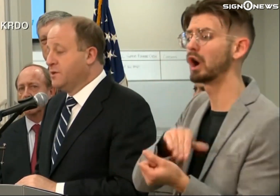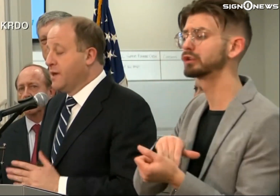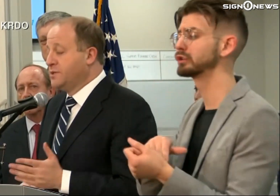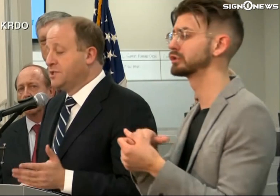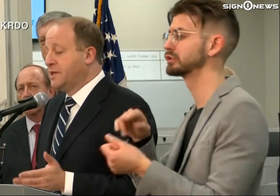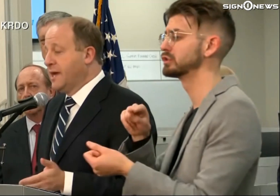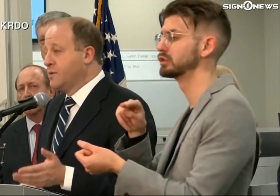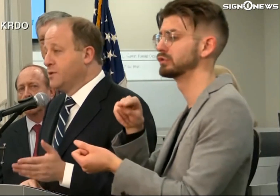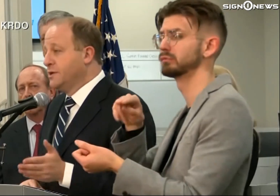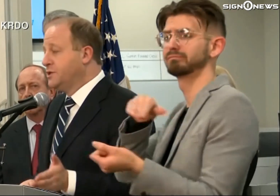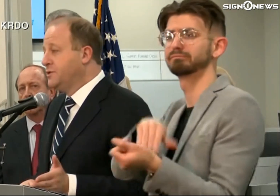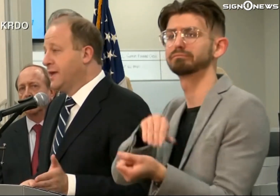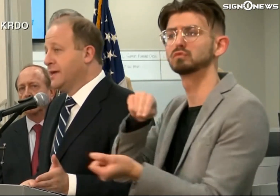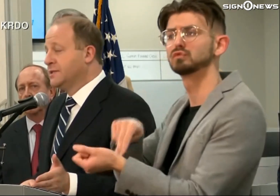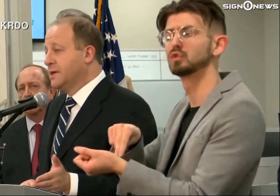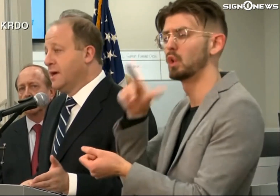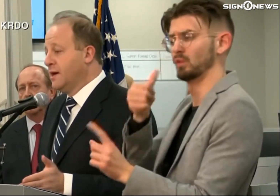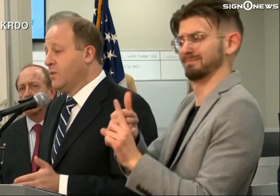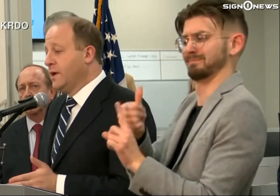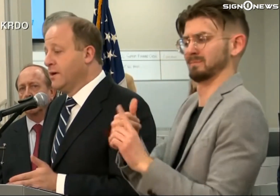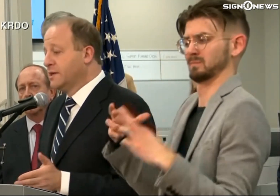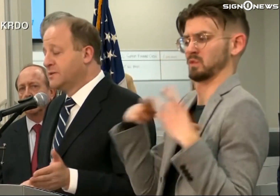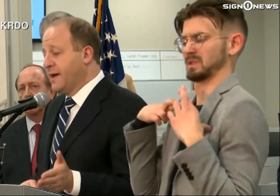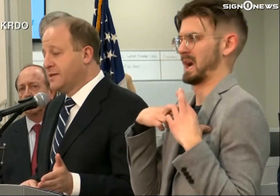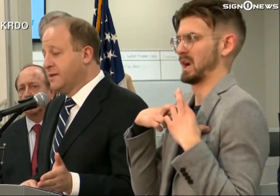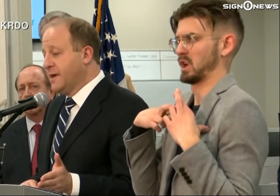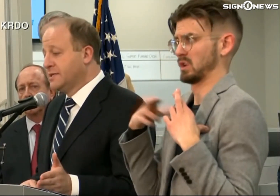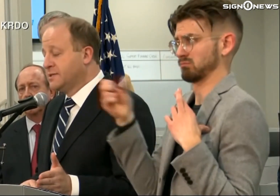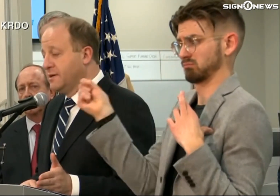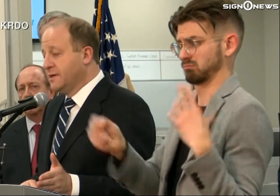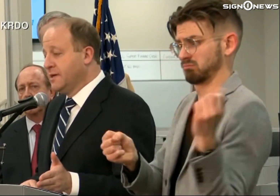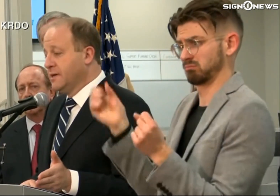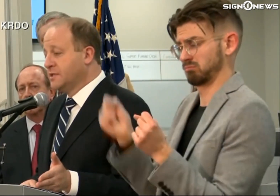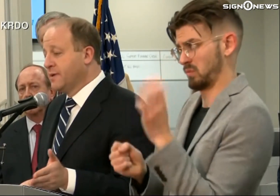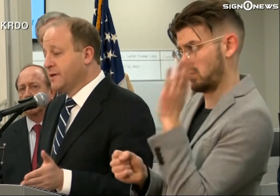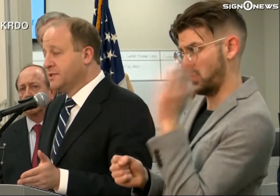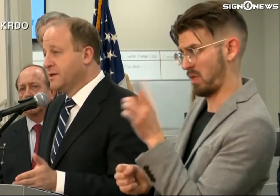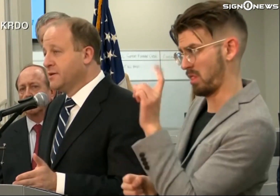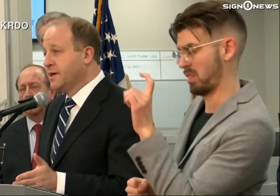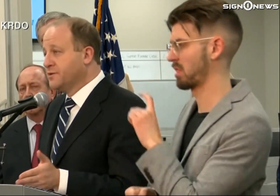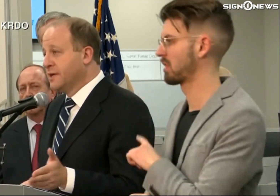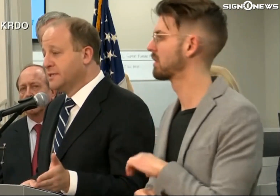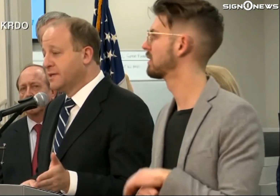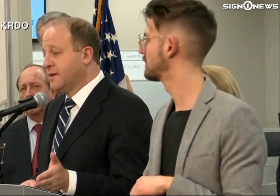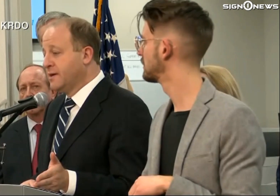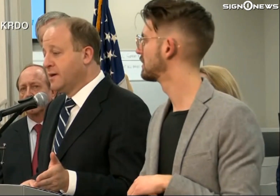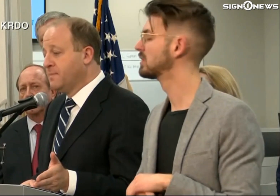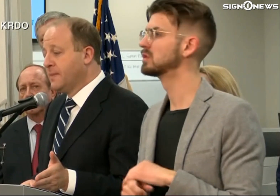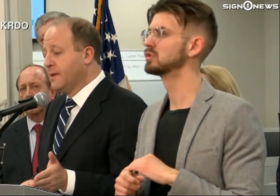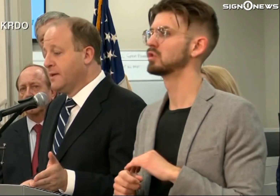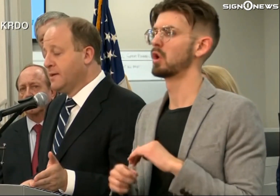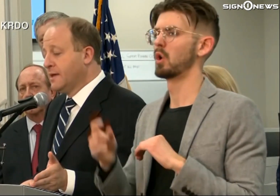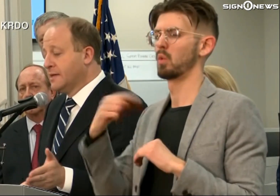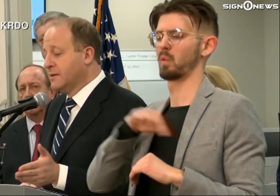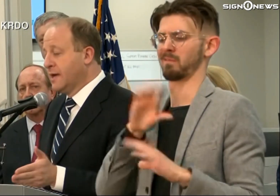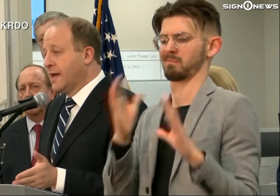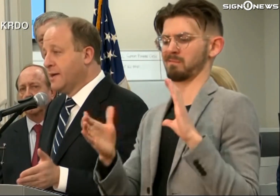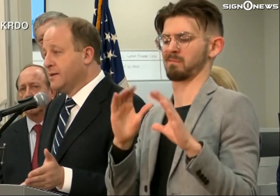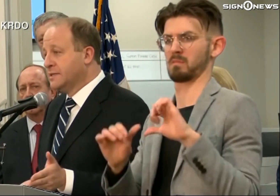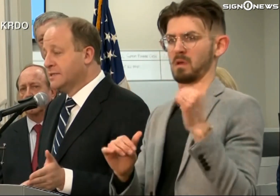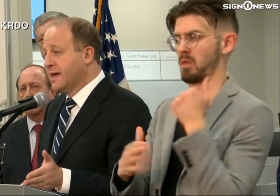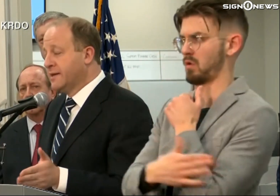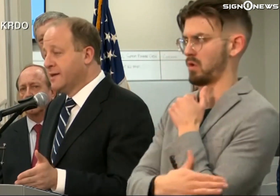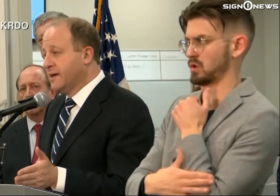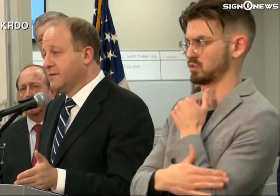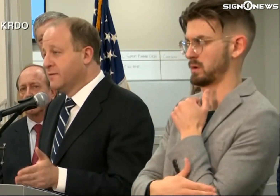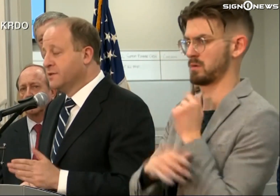Yeah, so that was just today. We're doing 2 things. We are expecting, based on the experience in other countries, that again,